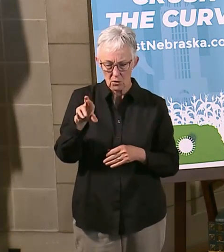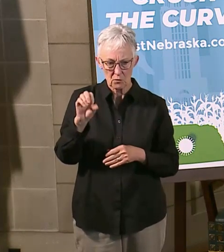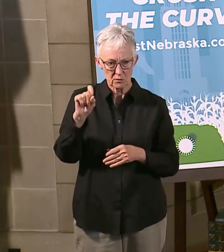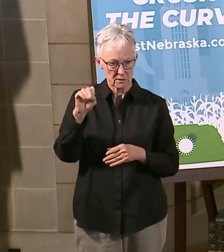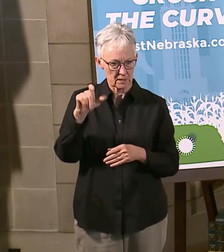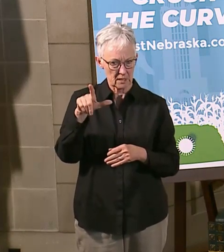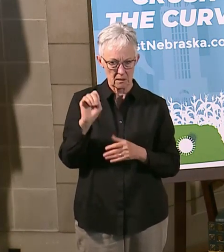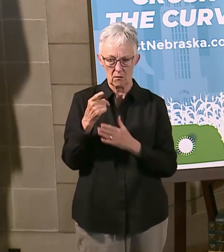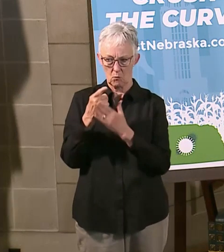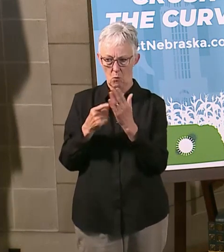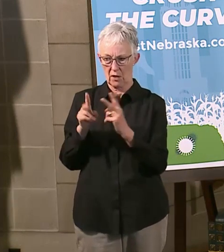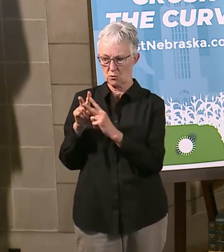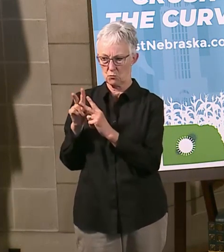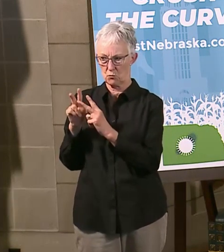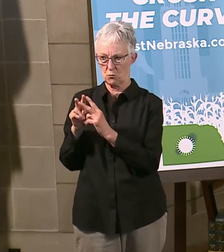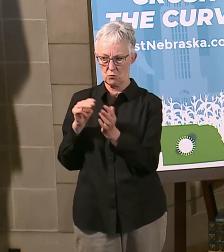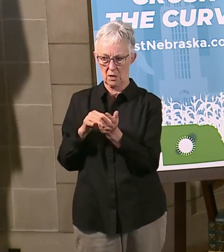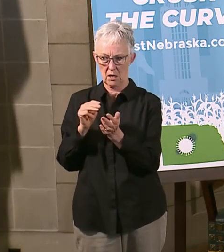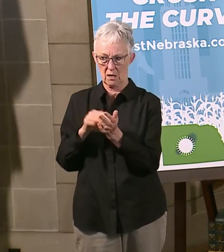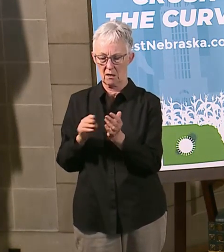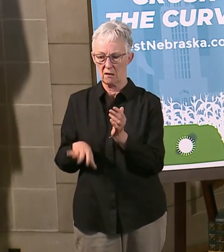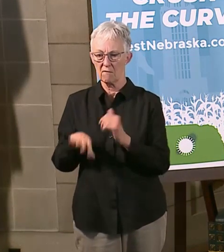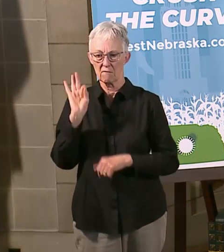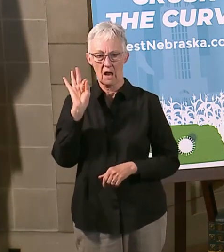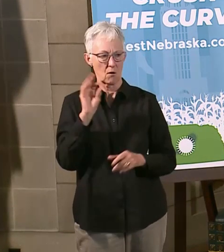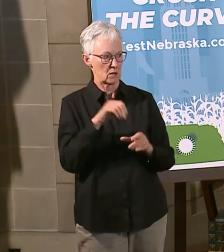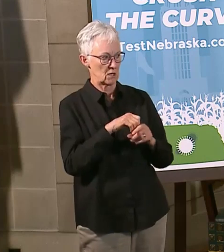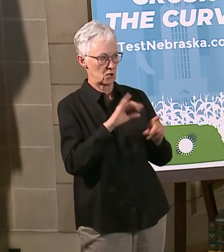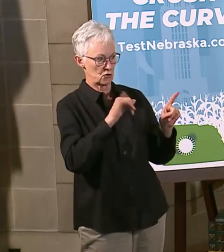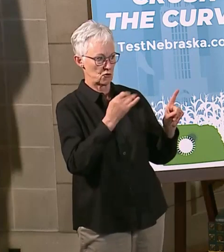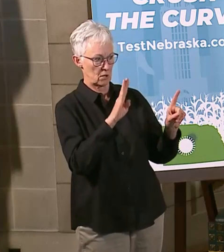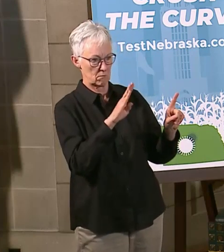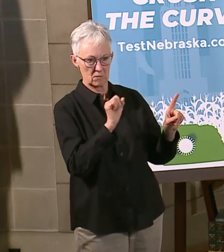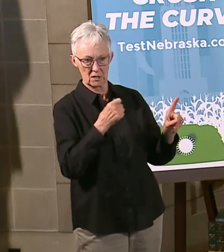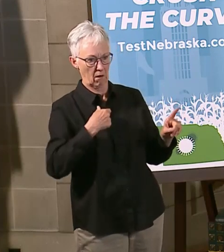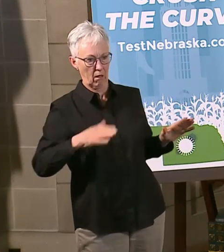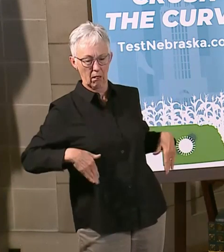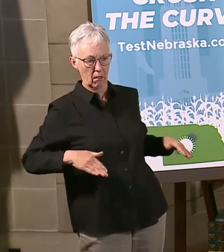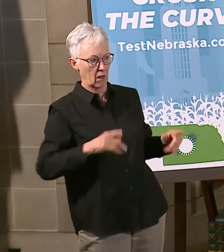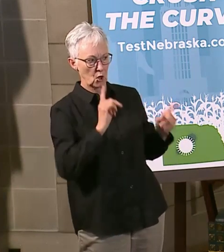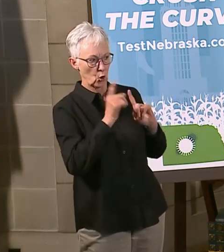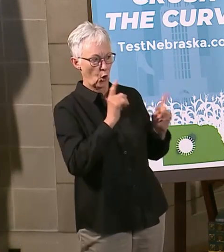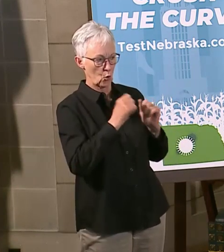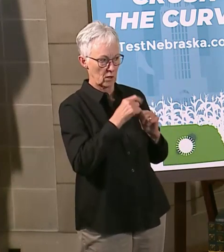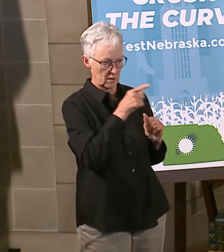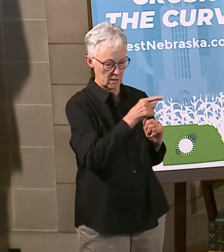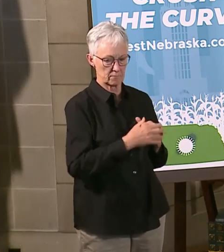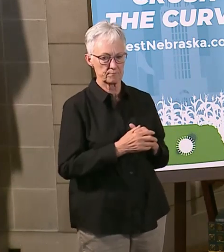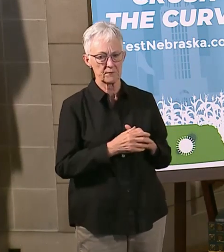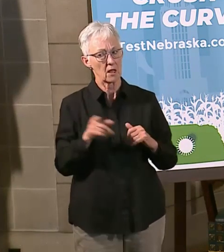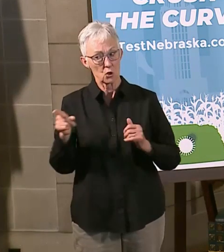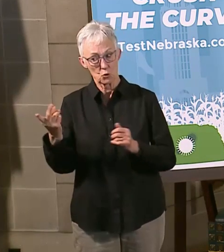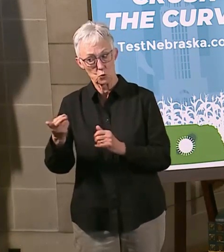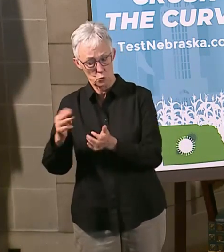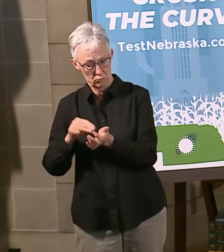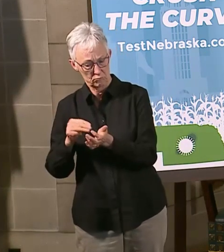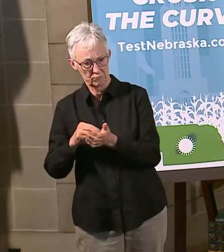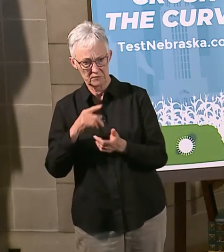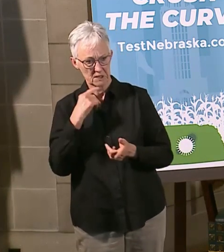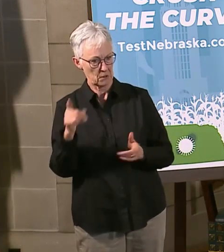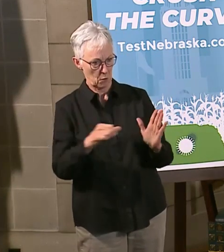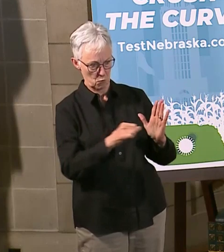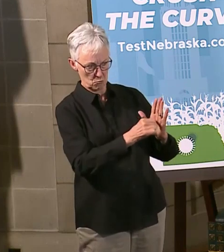Schwedhelm discovered when they were at JBS. I haven't had a chance to talk to them. By and large, they've said they've been very impressed with the steps the food processors have been